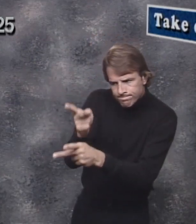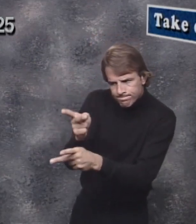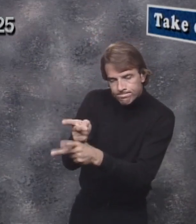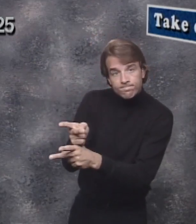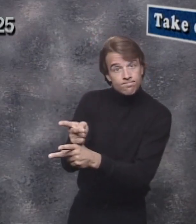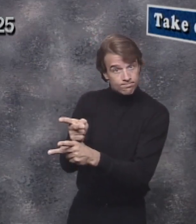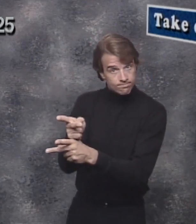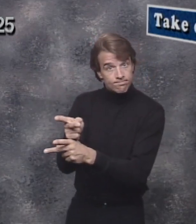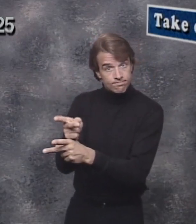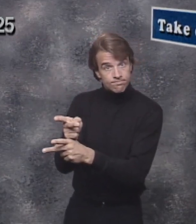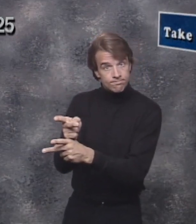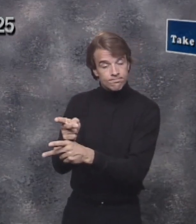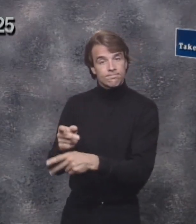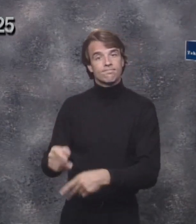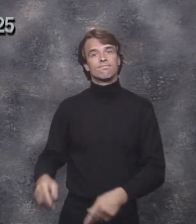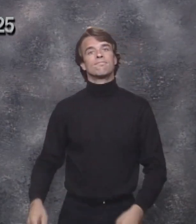Take care.